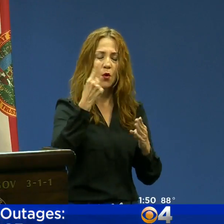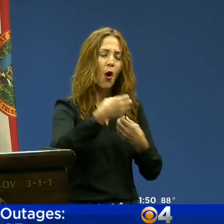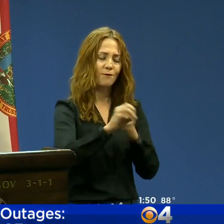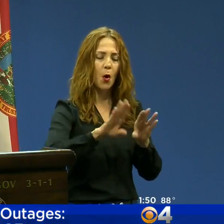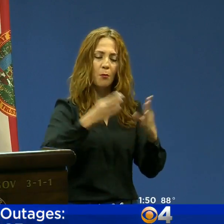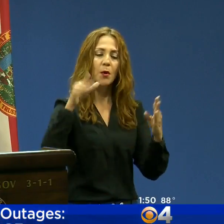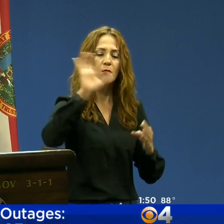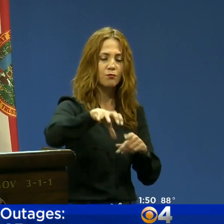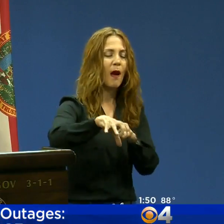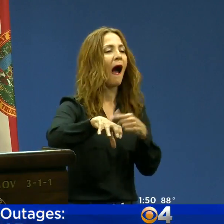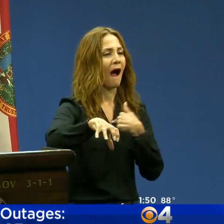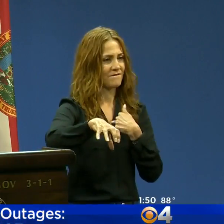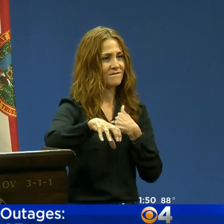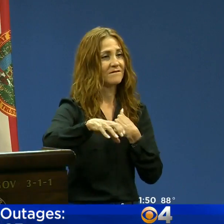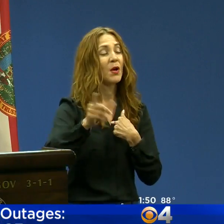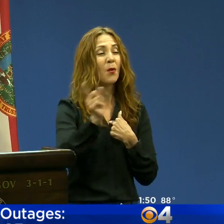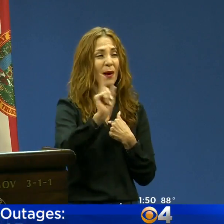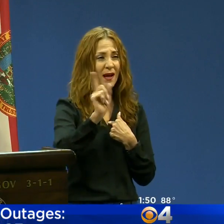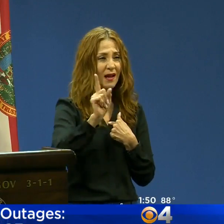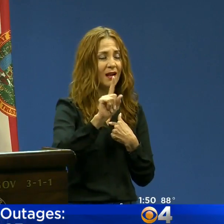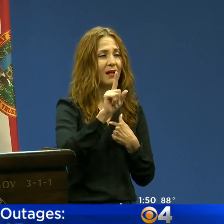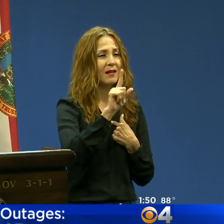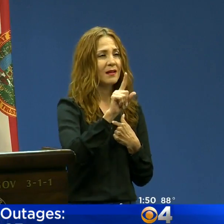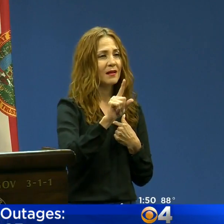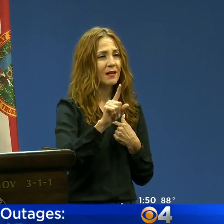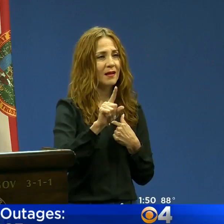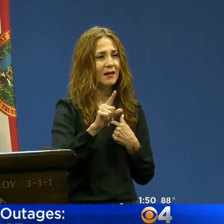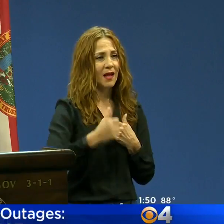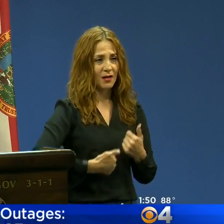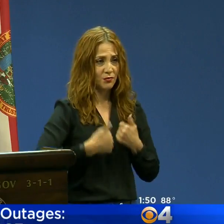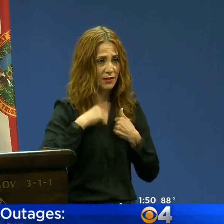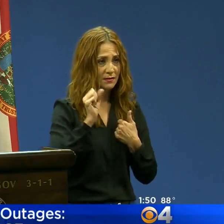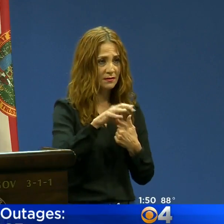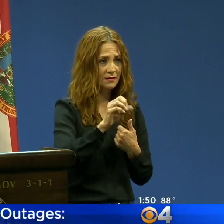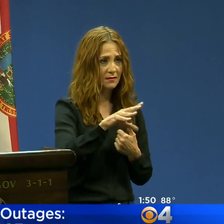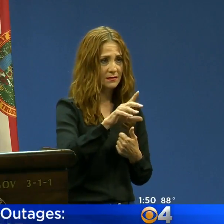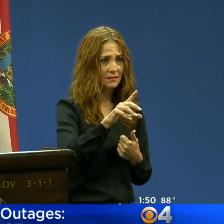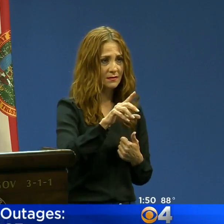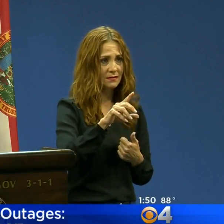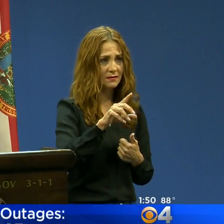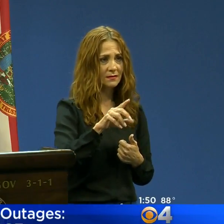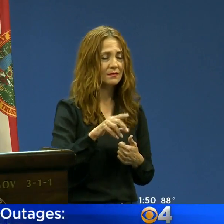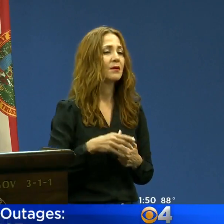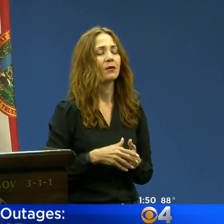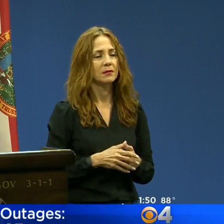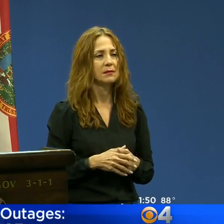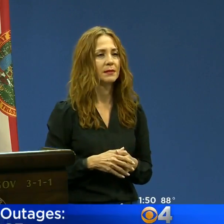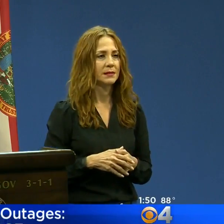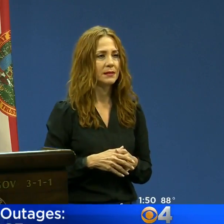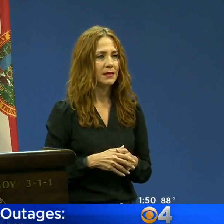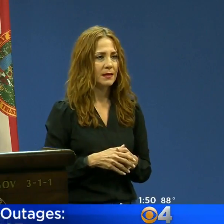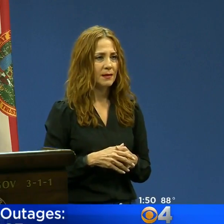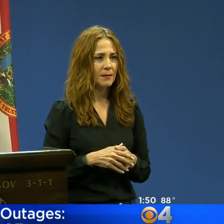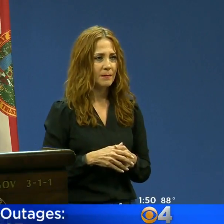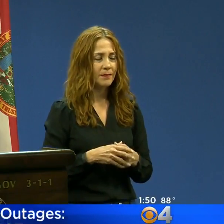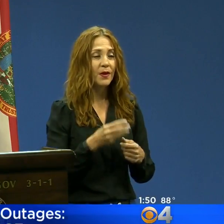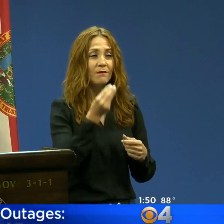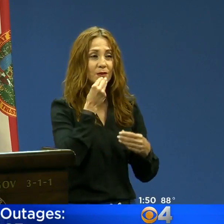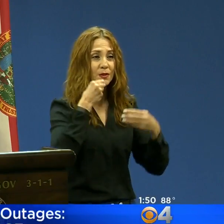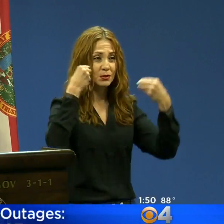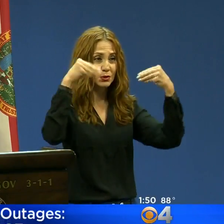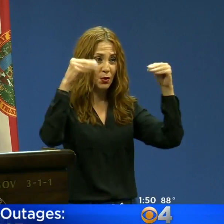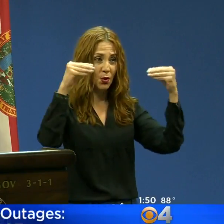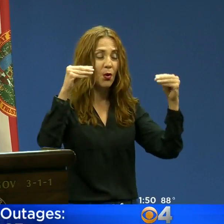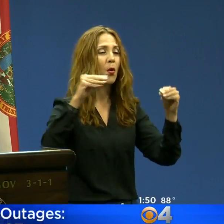We continue to work to bring our food stores and gas stations back online. On